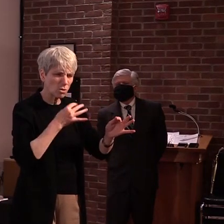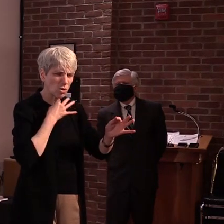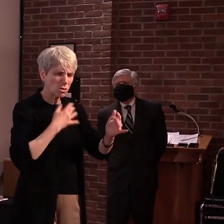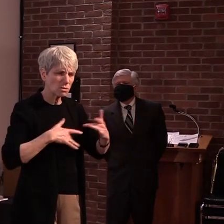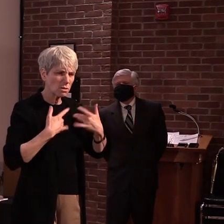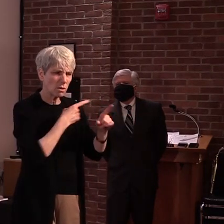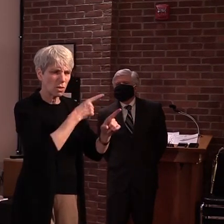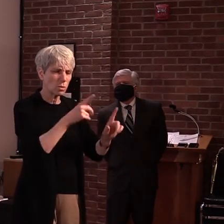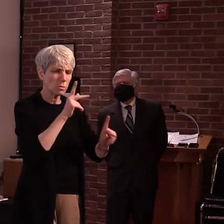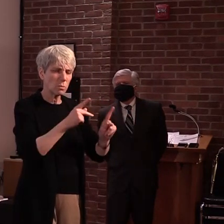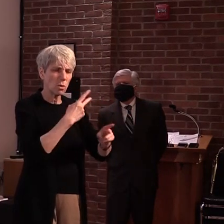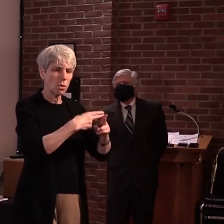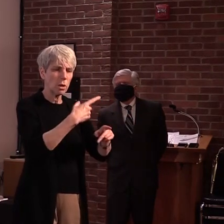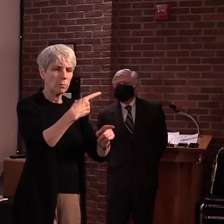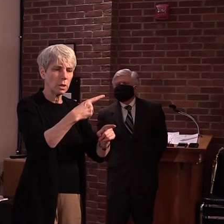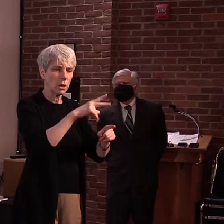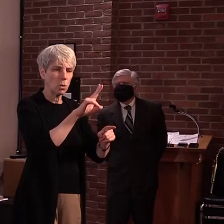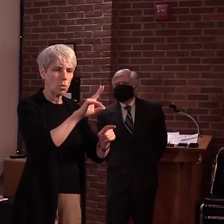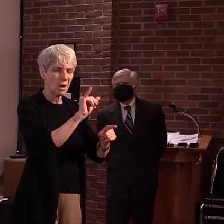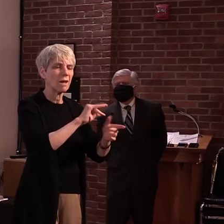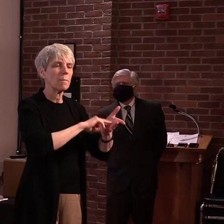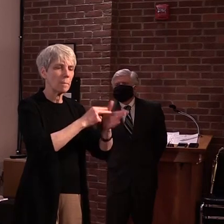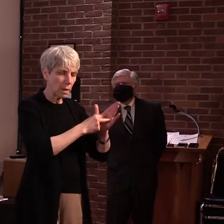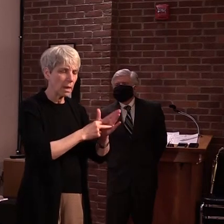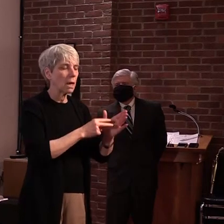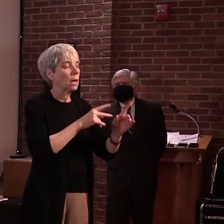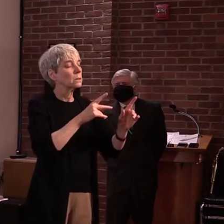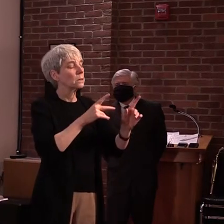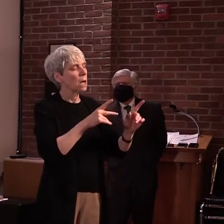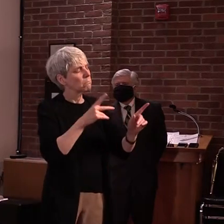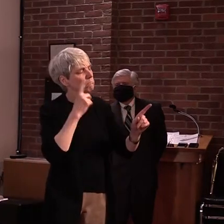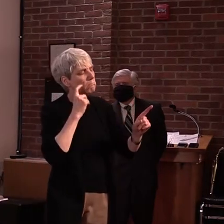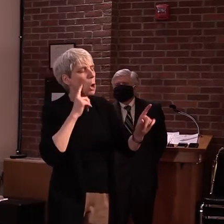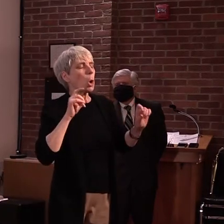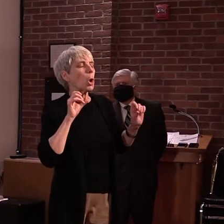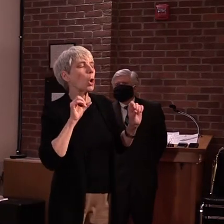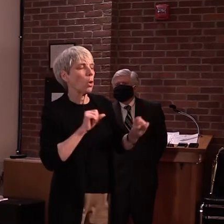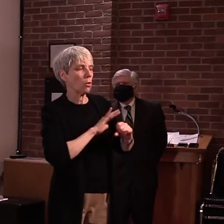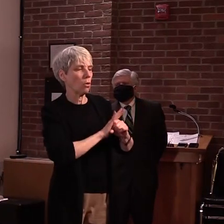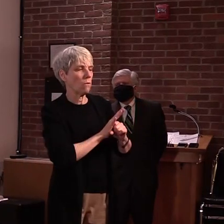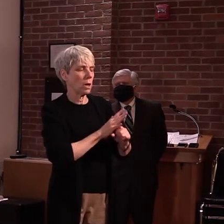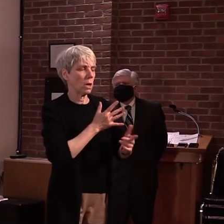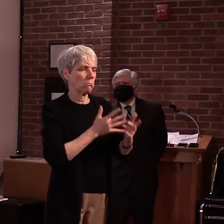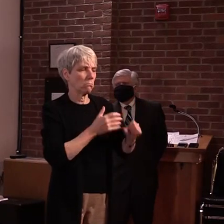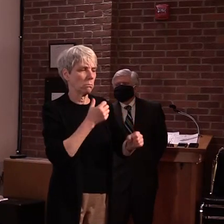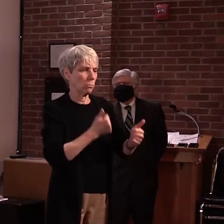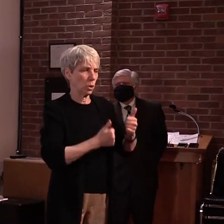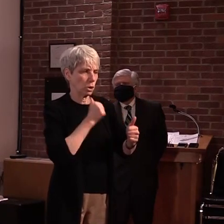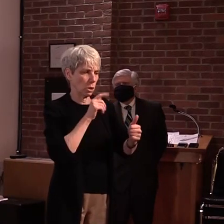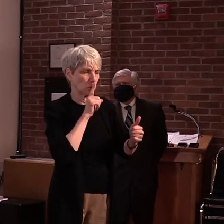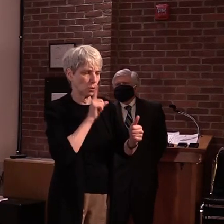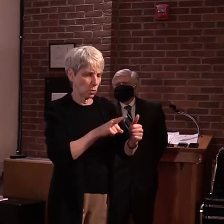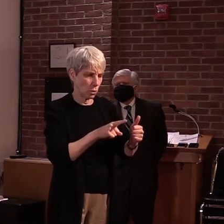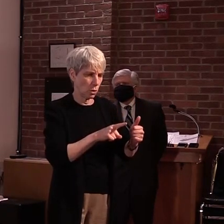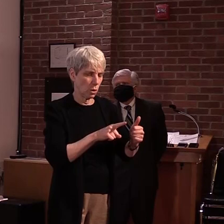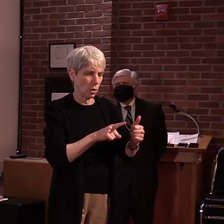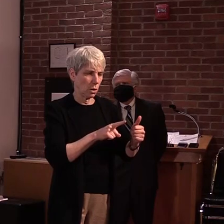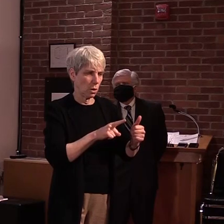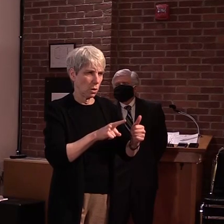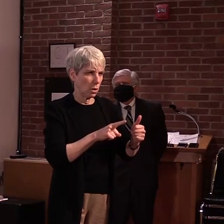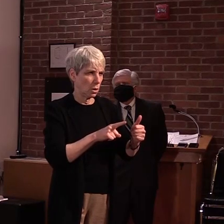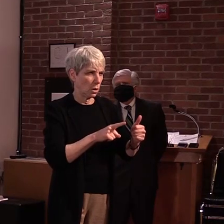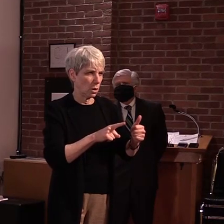Are there more people who have been hospitalized who have ultimately test positive but have been discharged before, we get that test back?